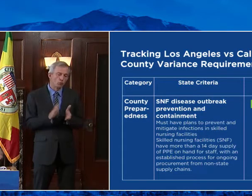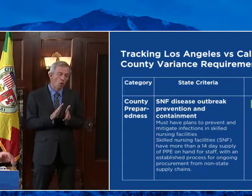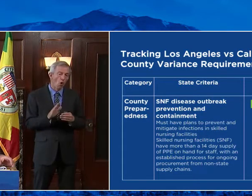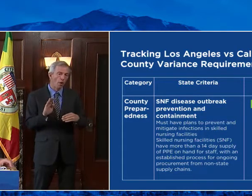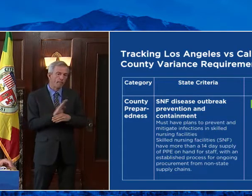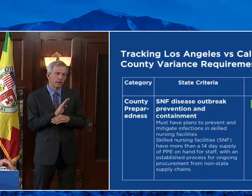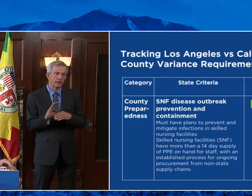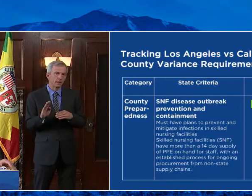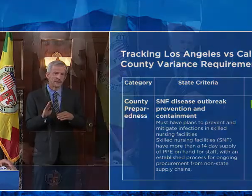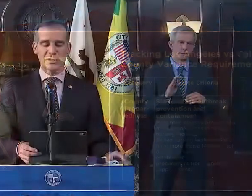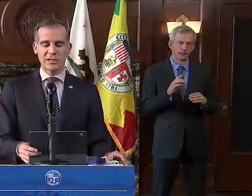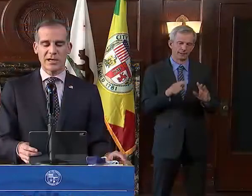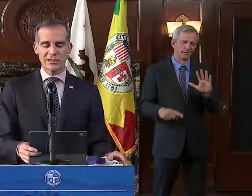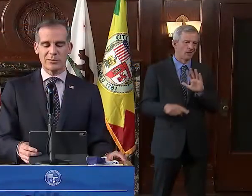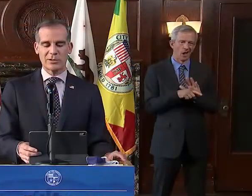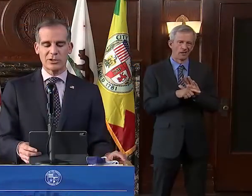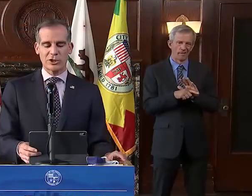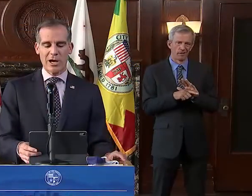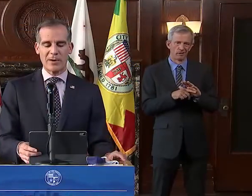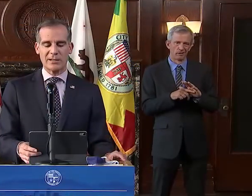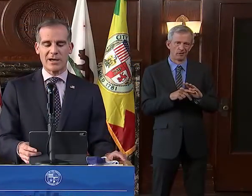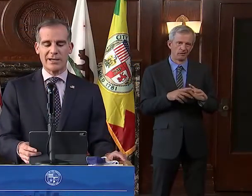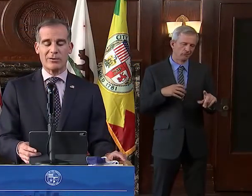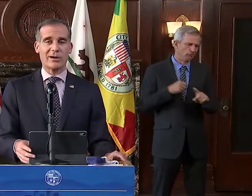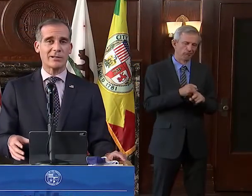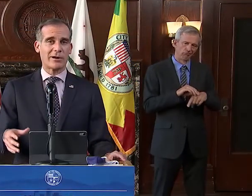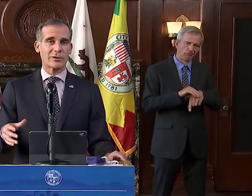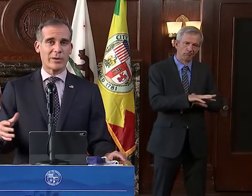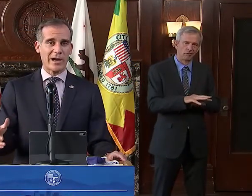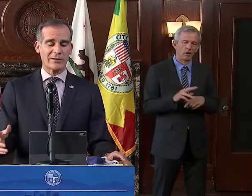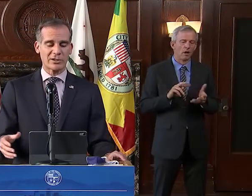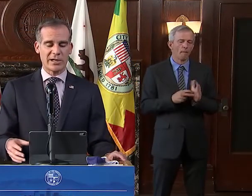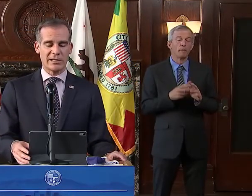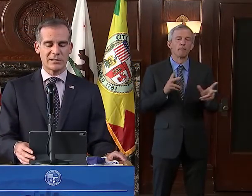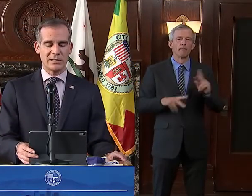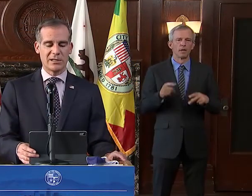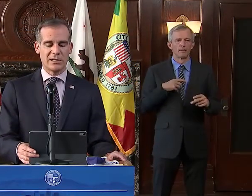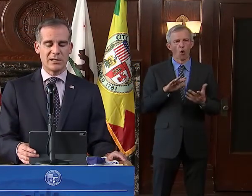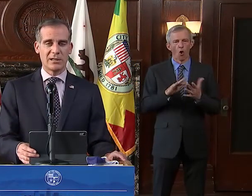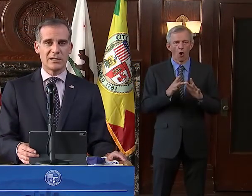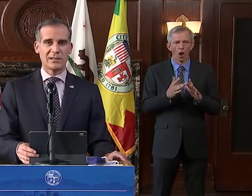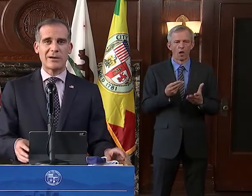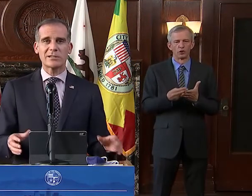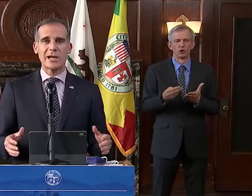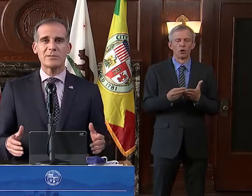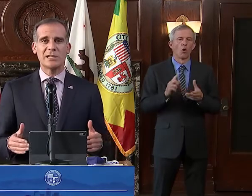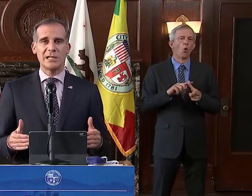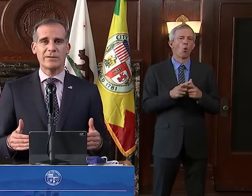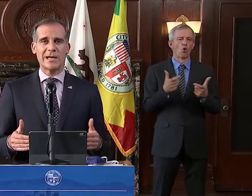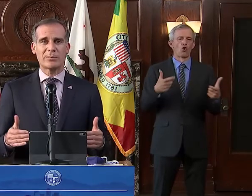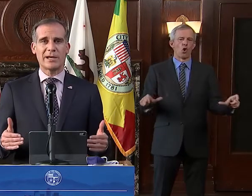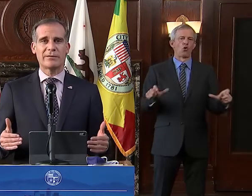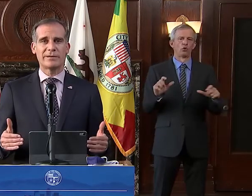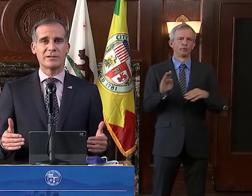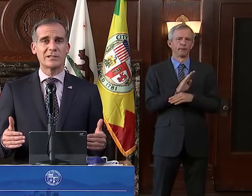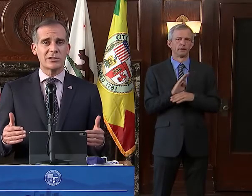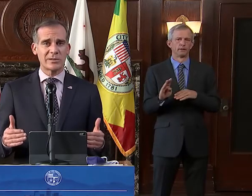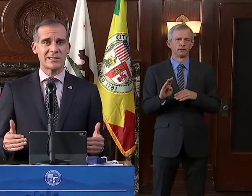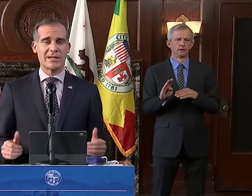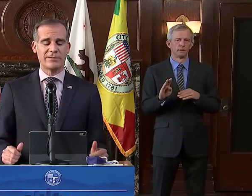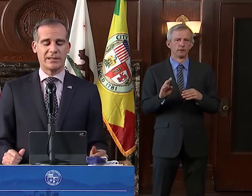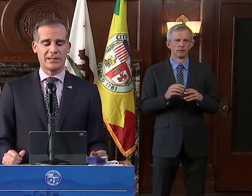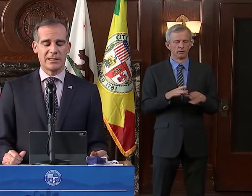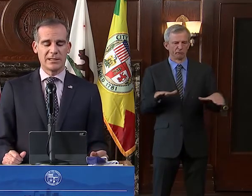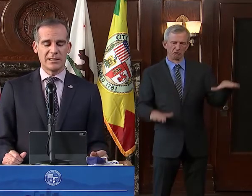at a disadvantage, pushing customers to shop online or at large warehouse chains. Now it's time to even that playing field and to